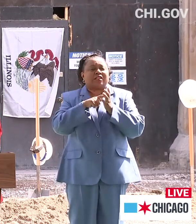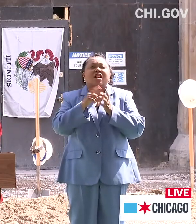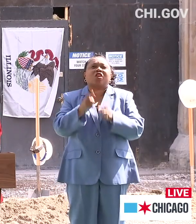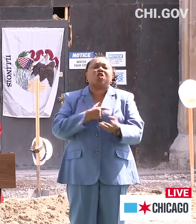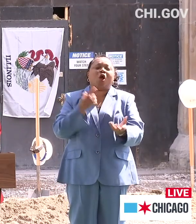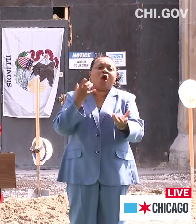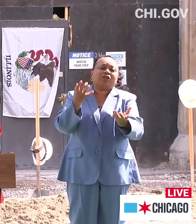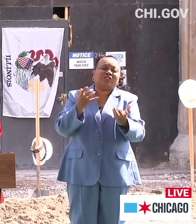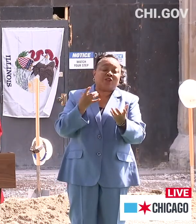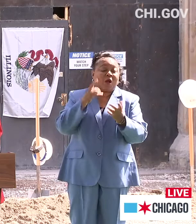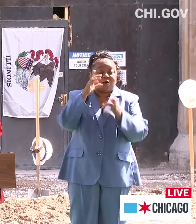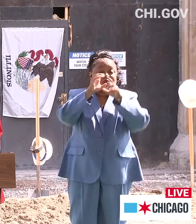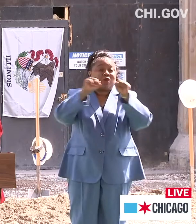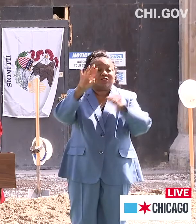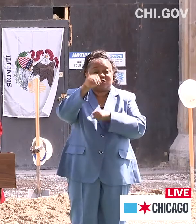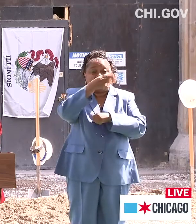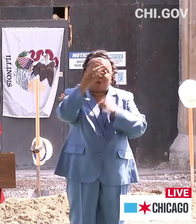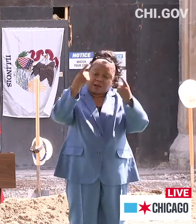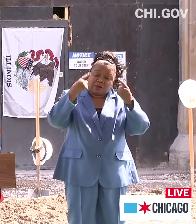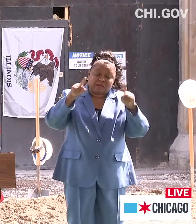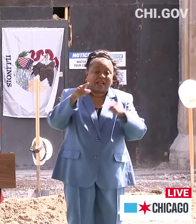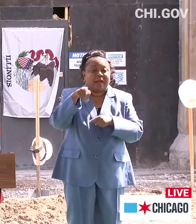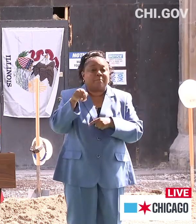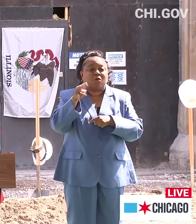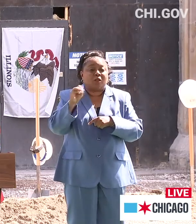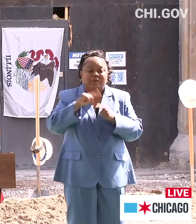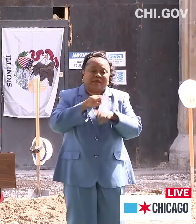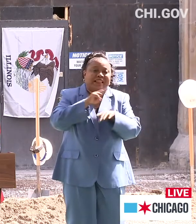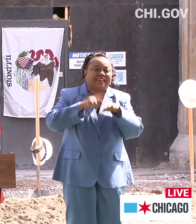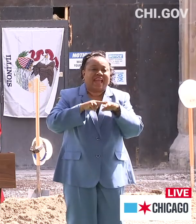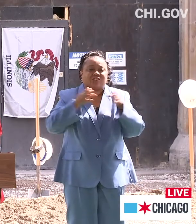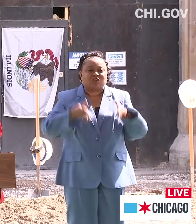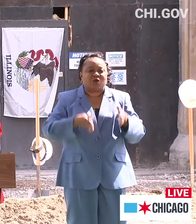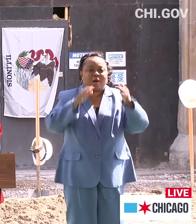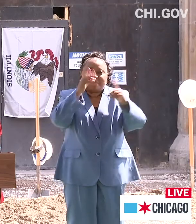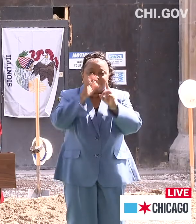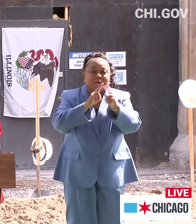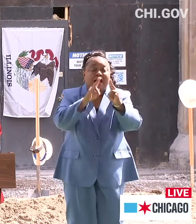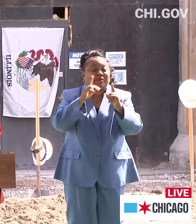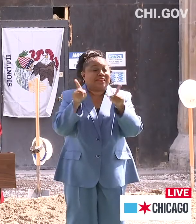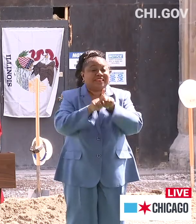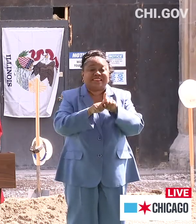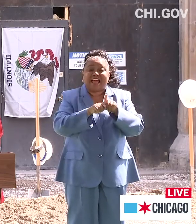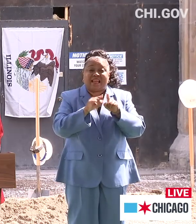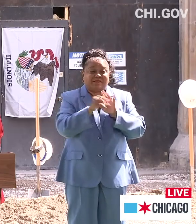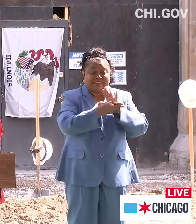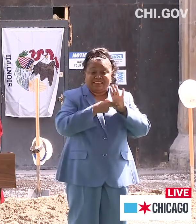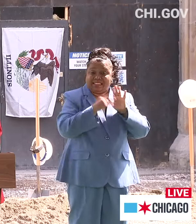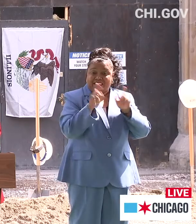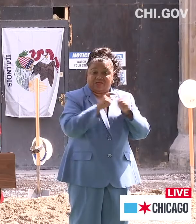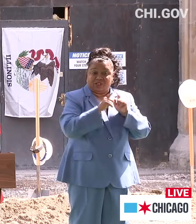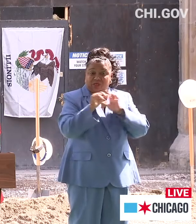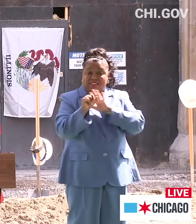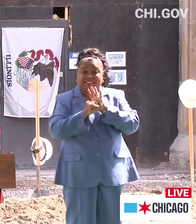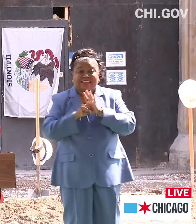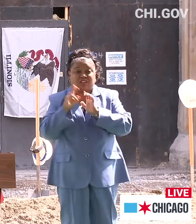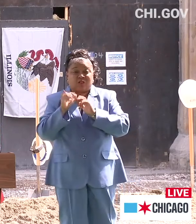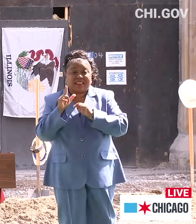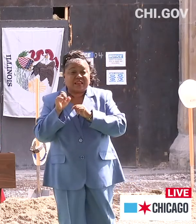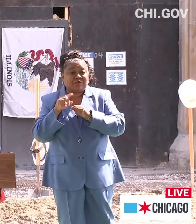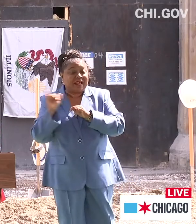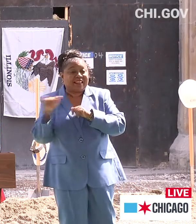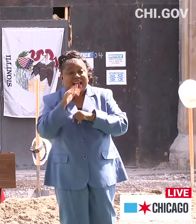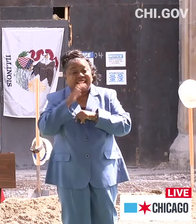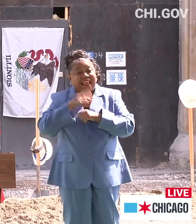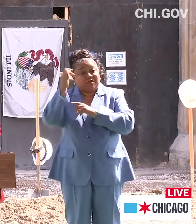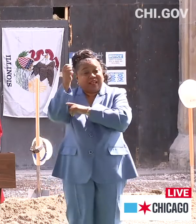long deserved. President Obama proclaimed Pullman to be a national monument, the same status given to the Statue of Liberty. Like